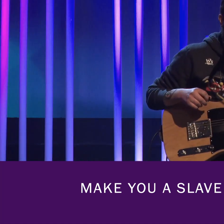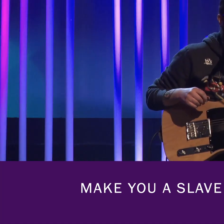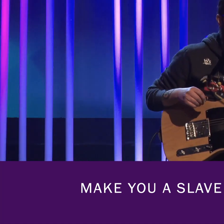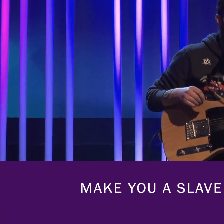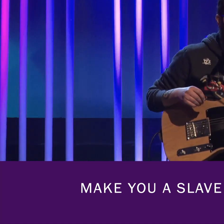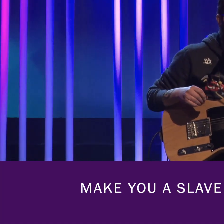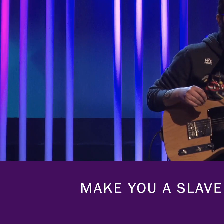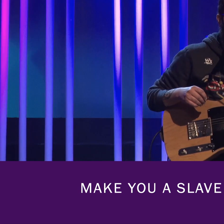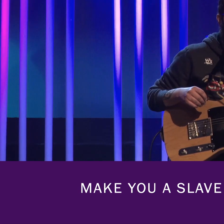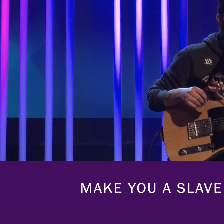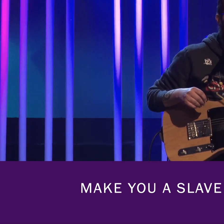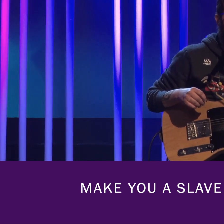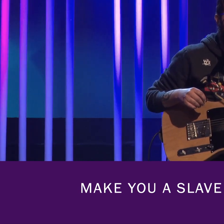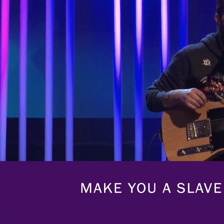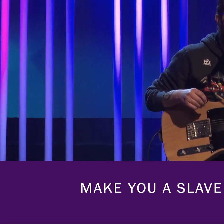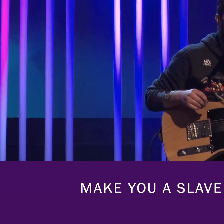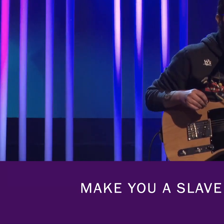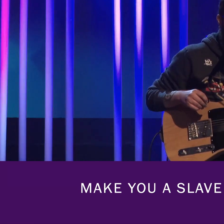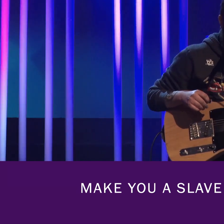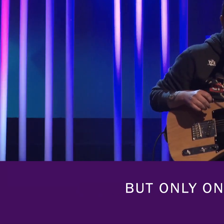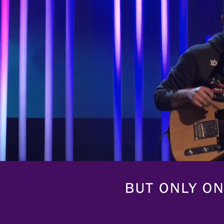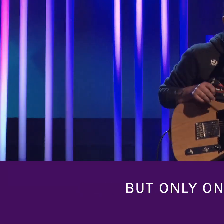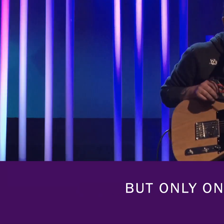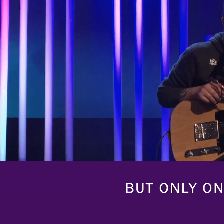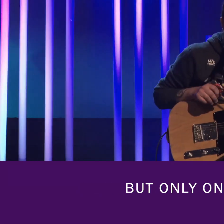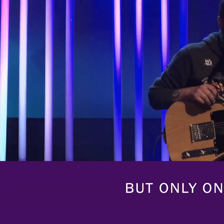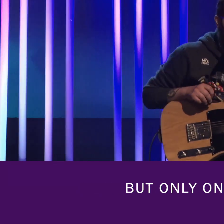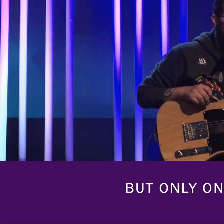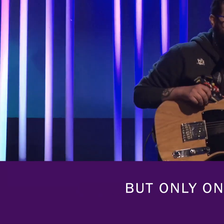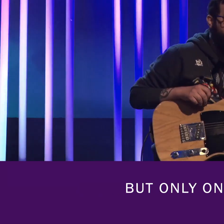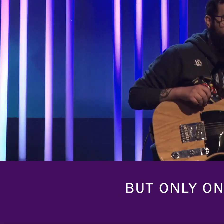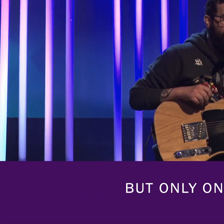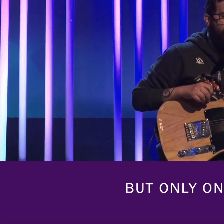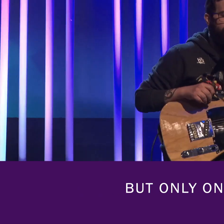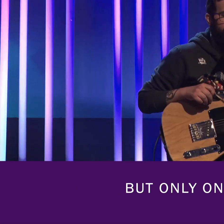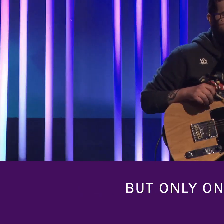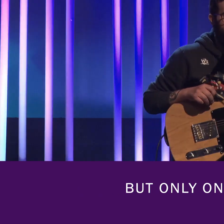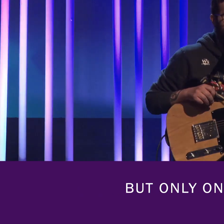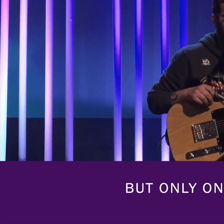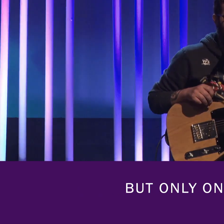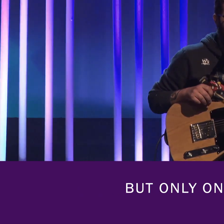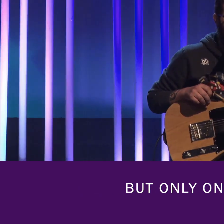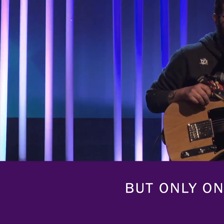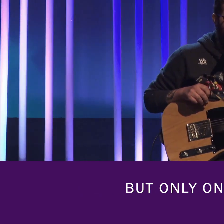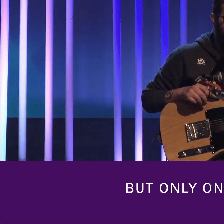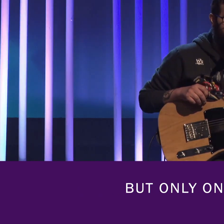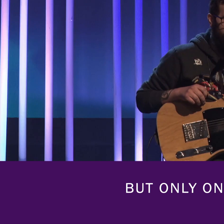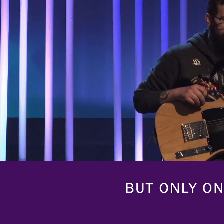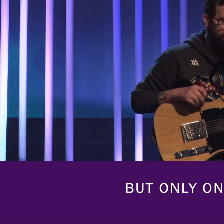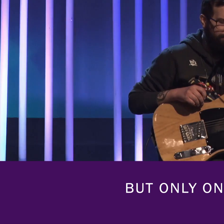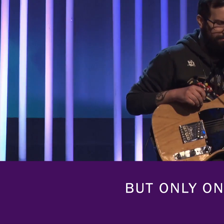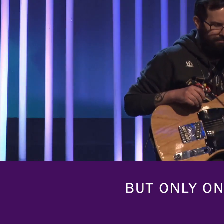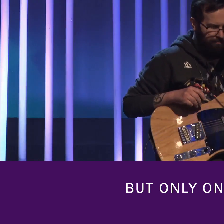make you a slave and make you free, but only one does it all.